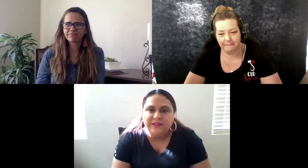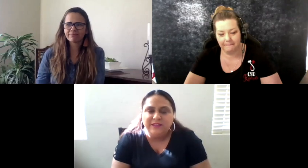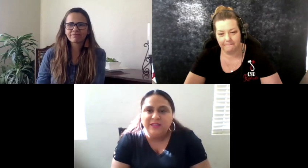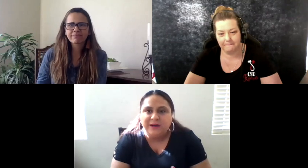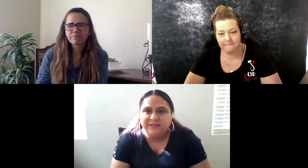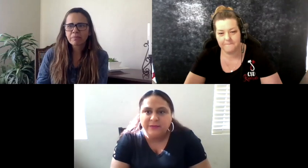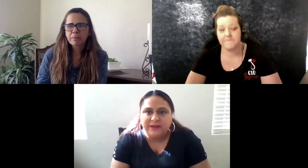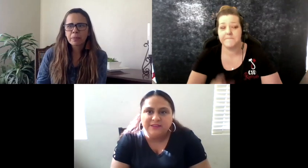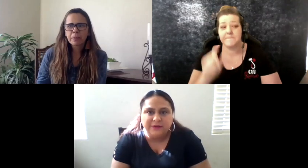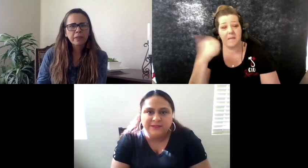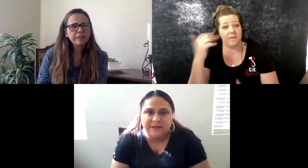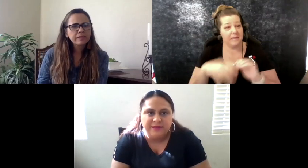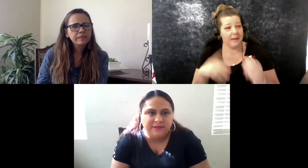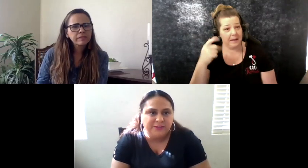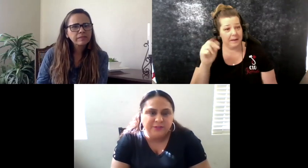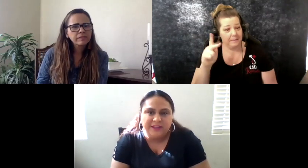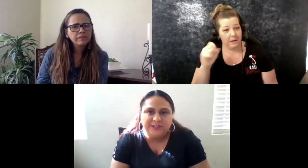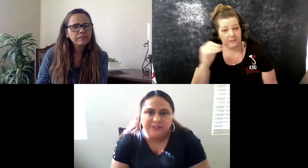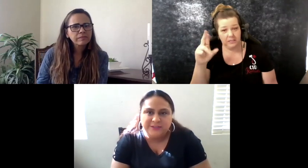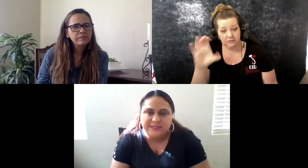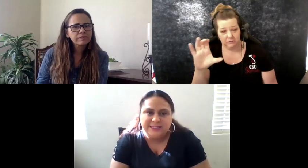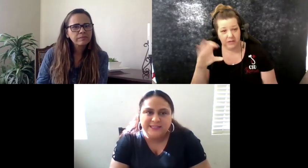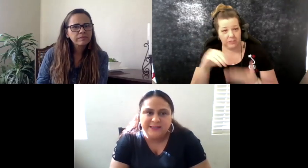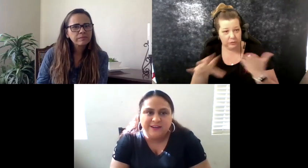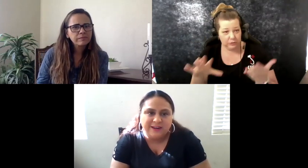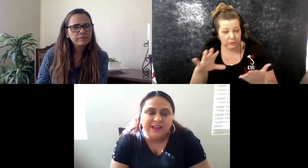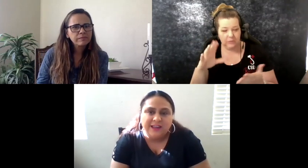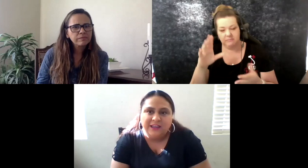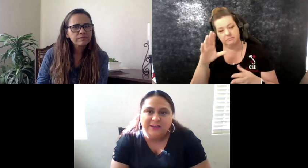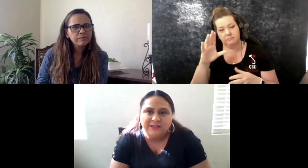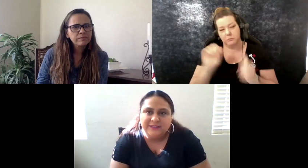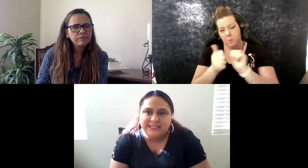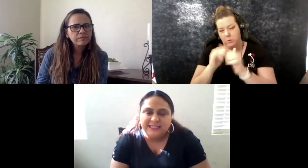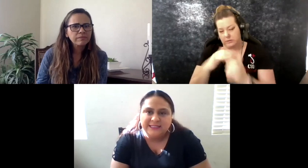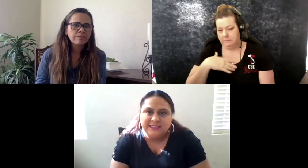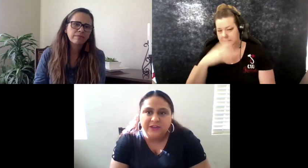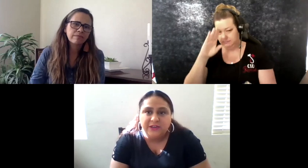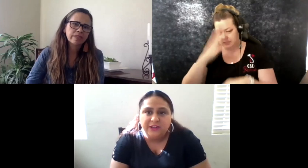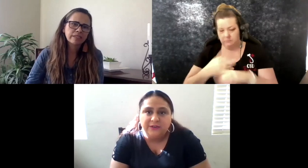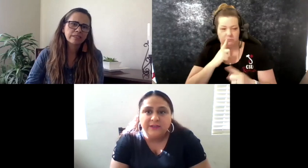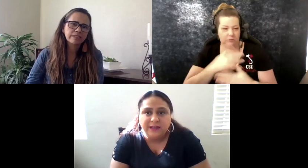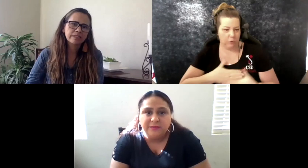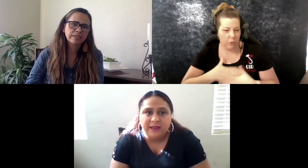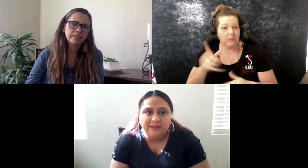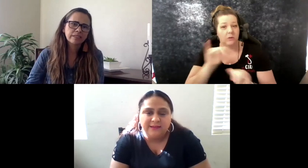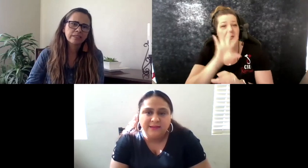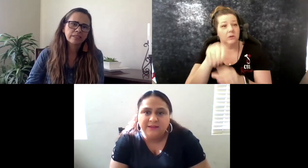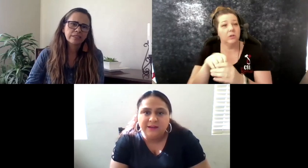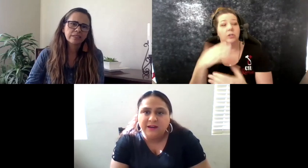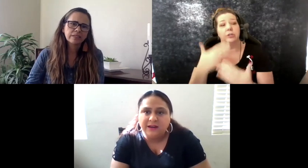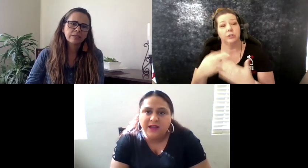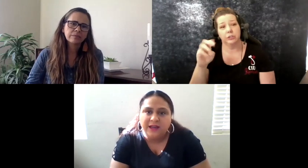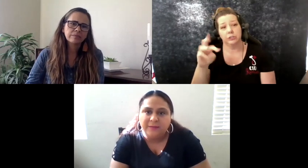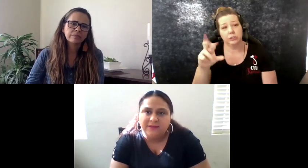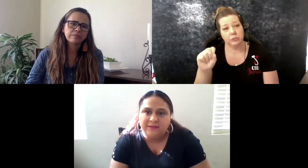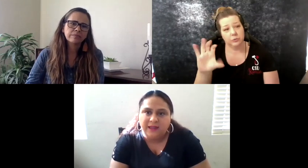So other than the Parks and Rec sports that my son truly enjoys with CSDR, he also attends the Good News Club at